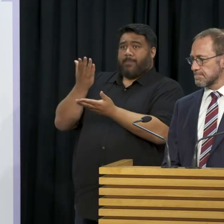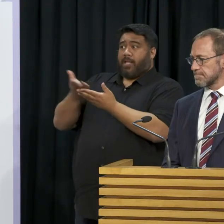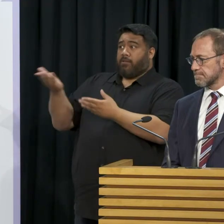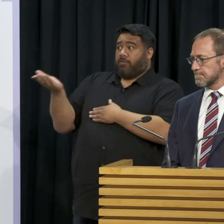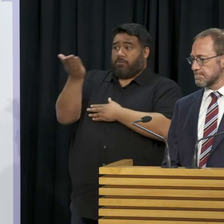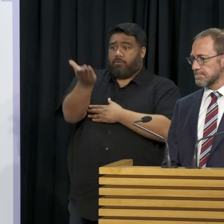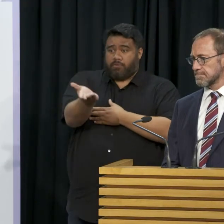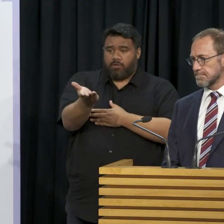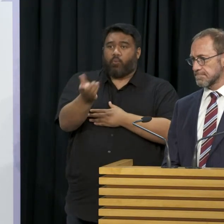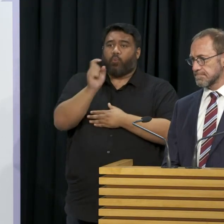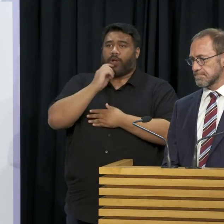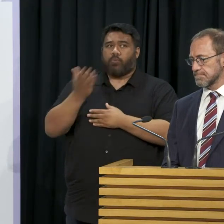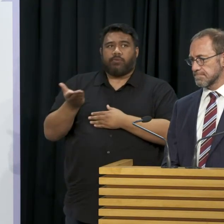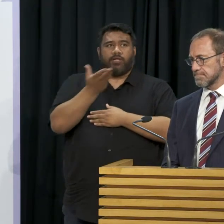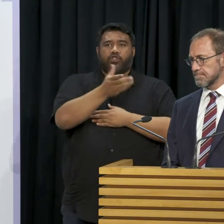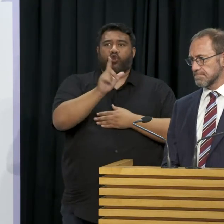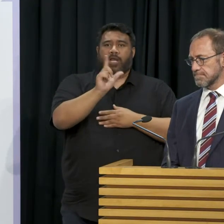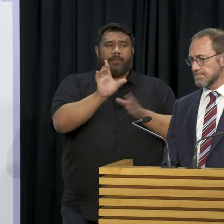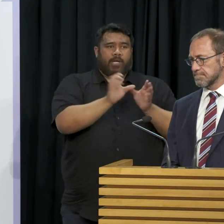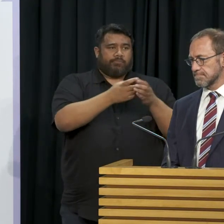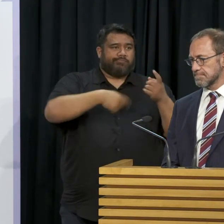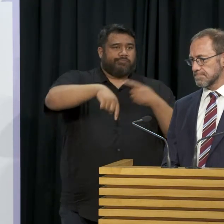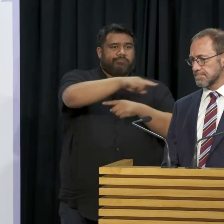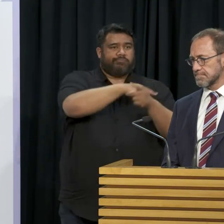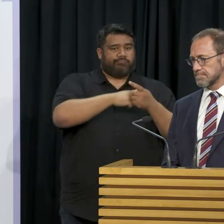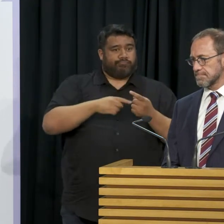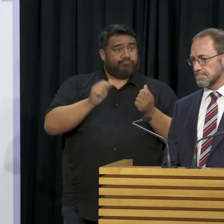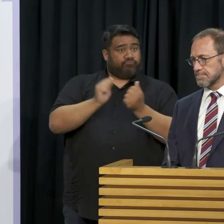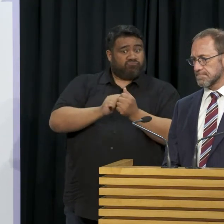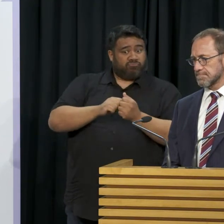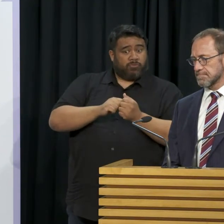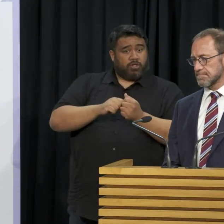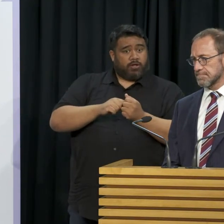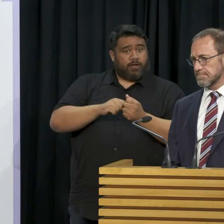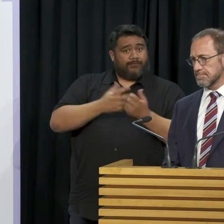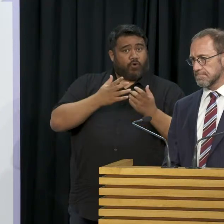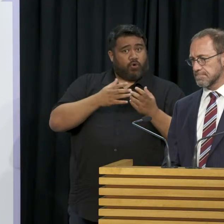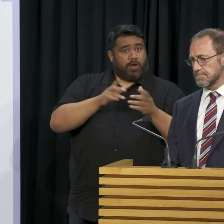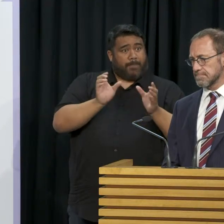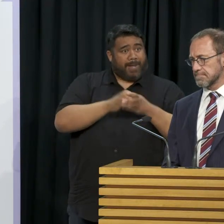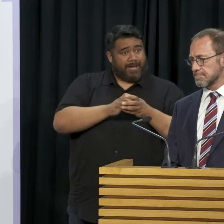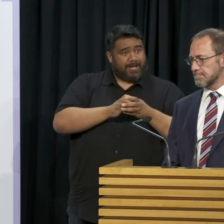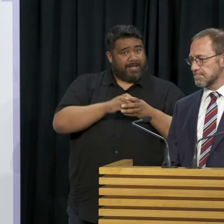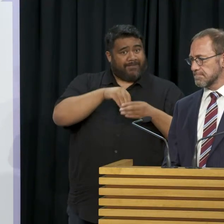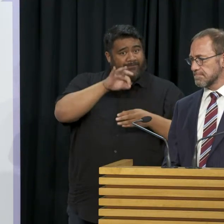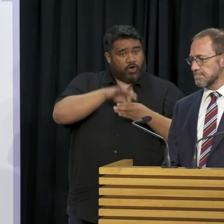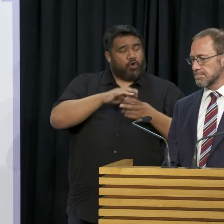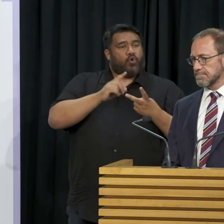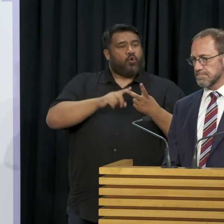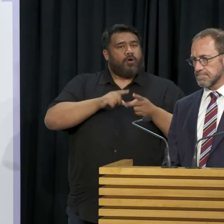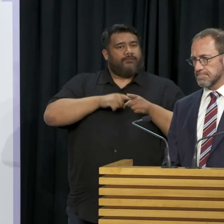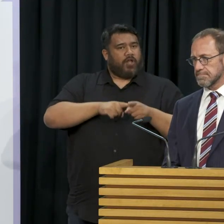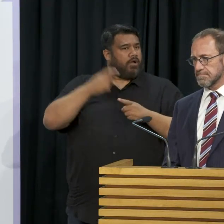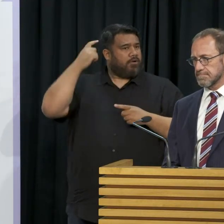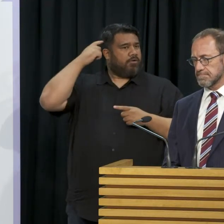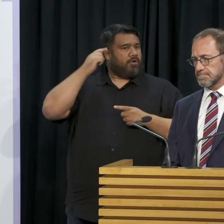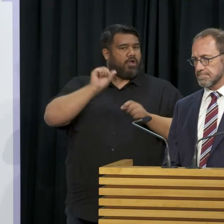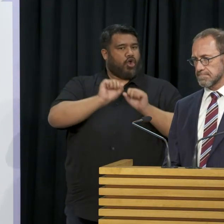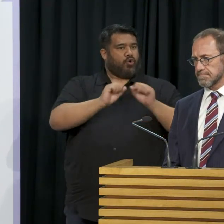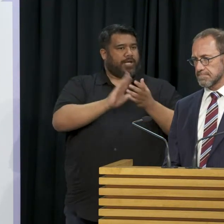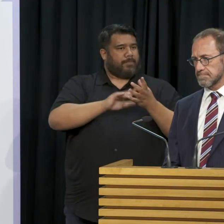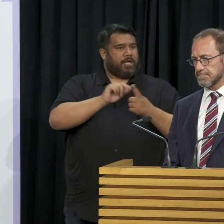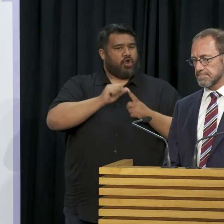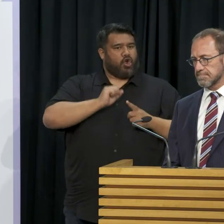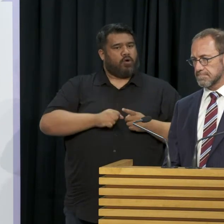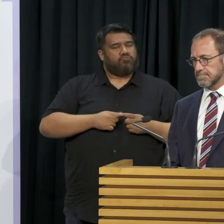to caucus. Caucus will determine whether or not they see it, therefore sitting as a conscious vote, and therefore whether individual members will vote according to their conscience. Have you started